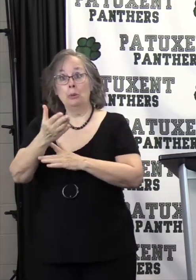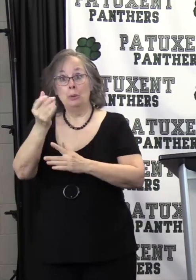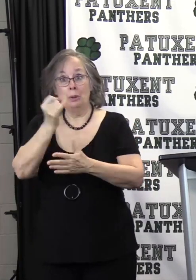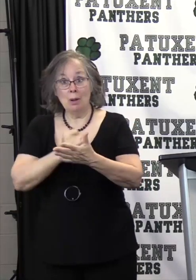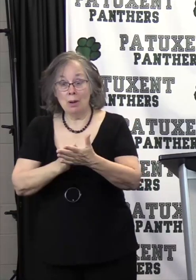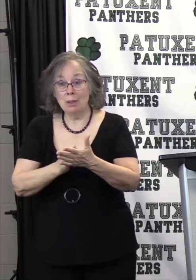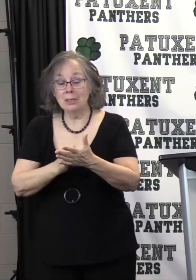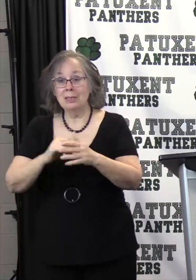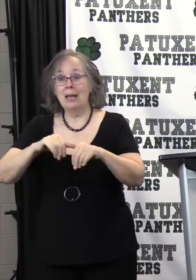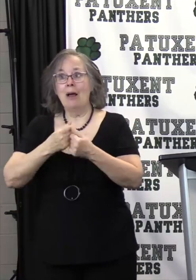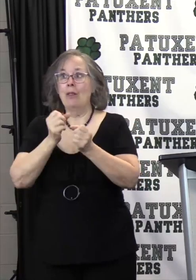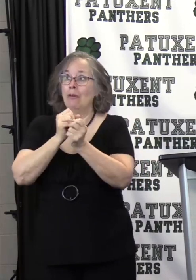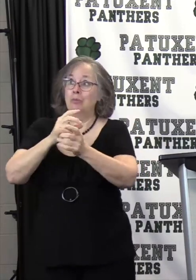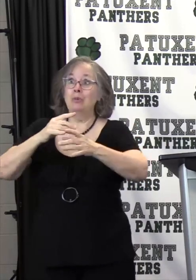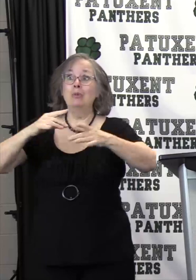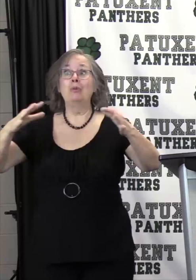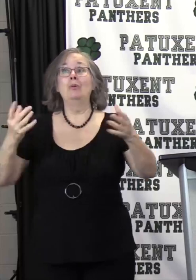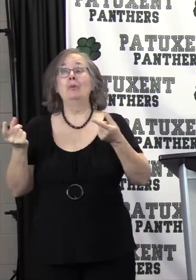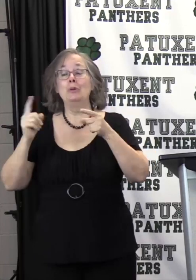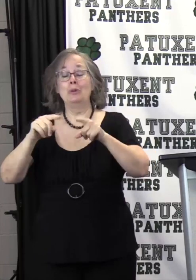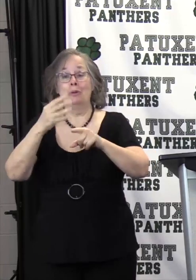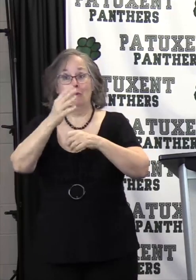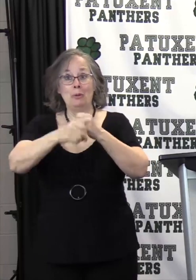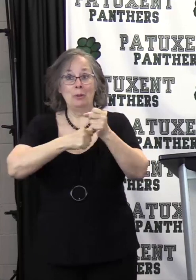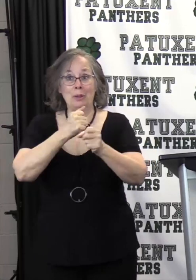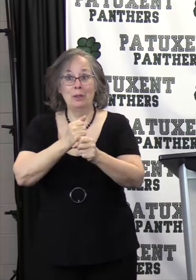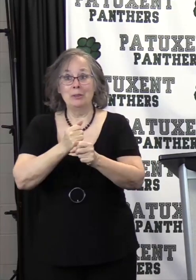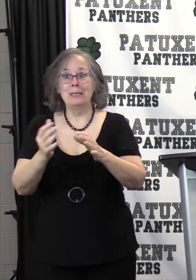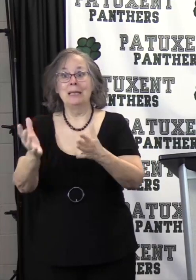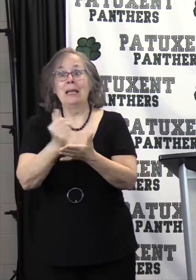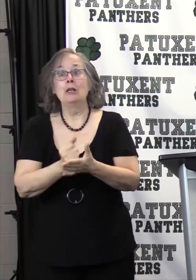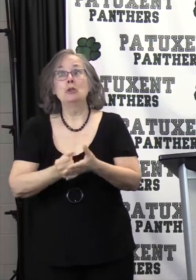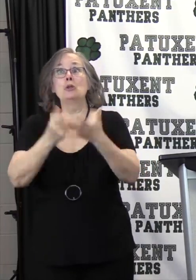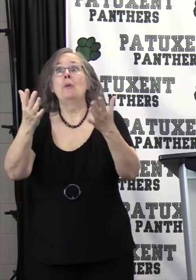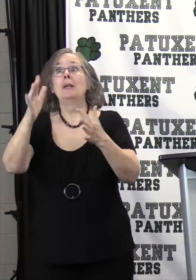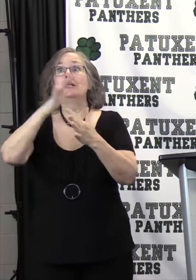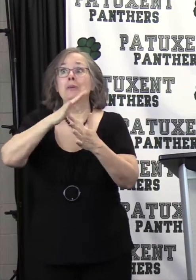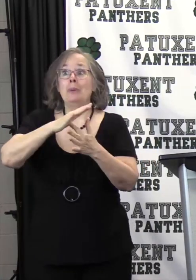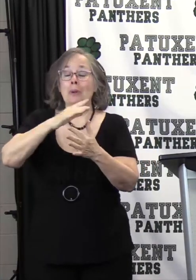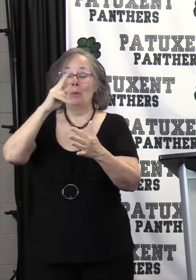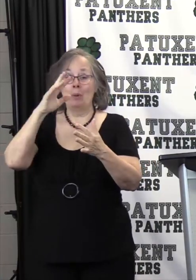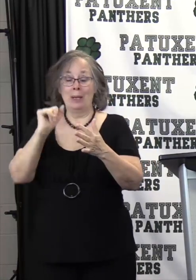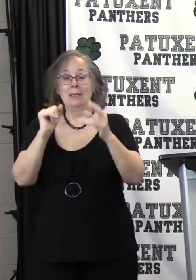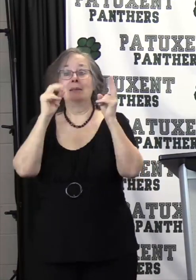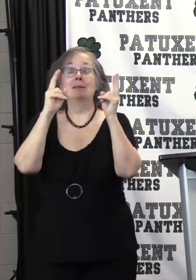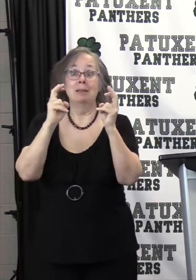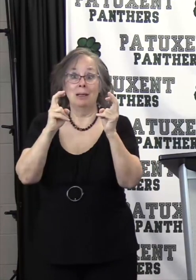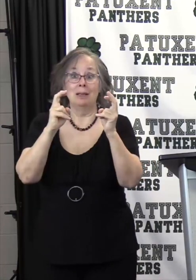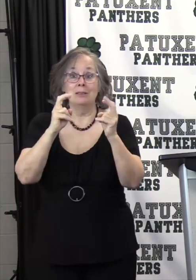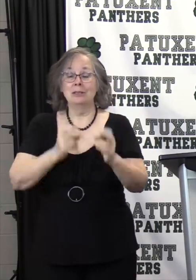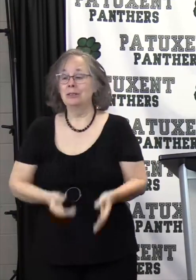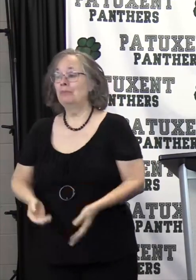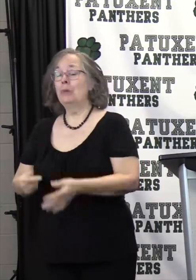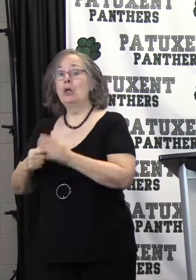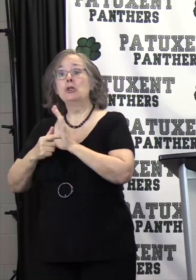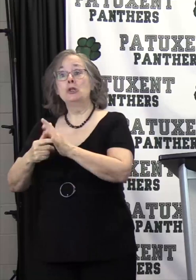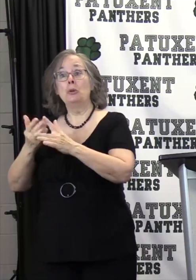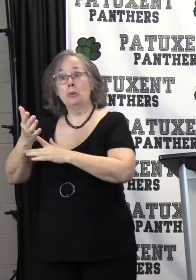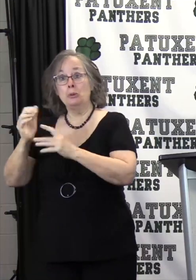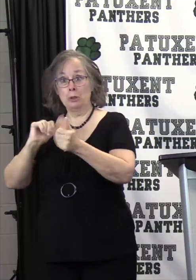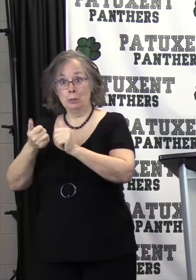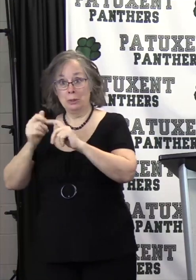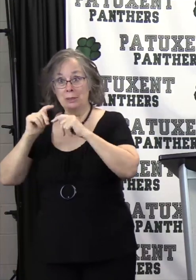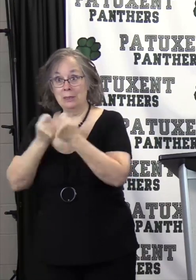arts, how they've thrived during our time, gaining numerous superior ratings and state titles. It was shown through our sports